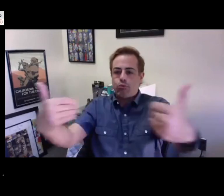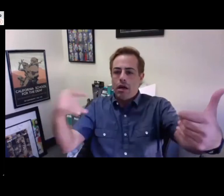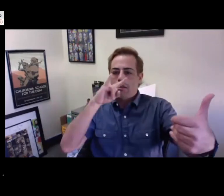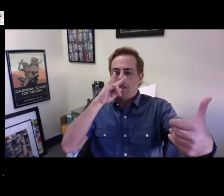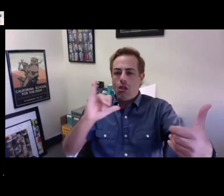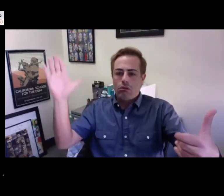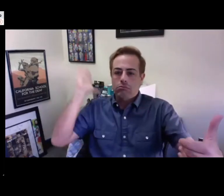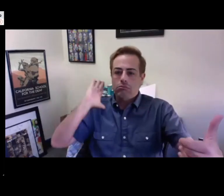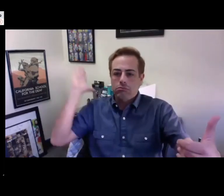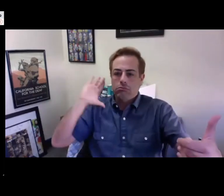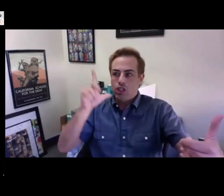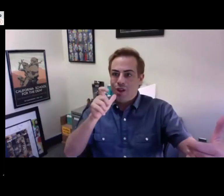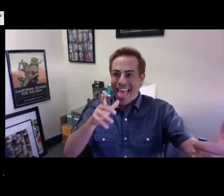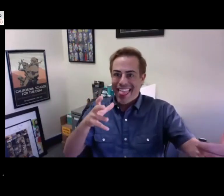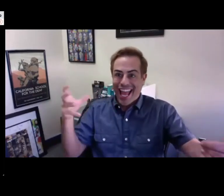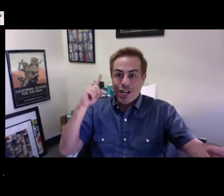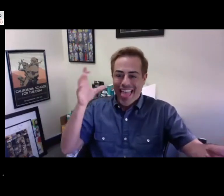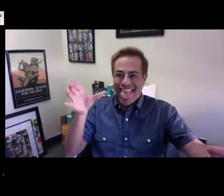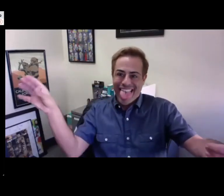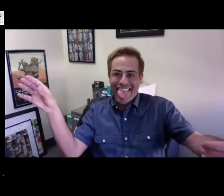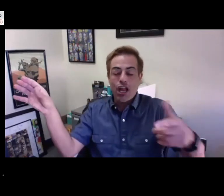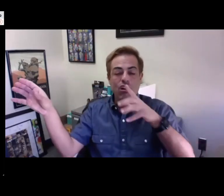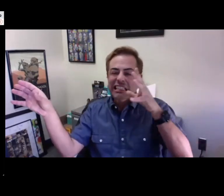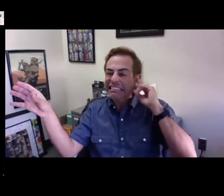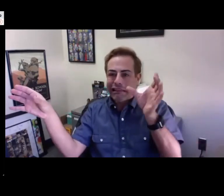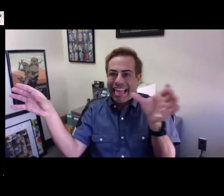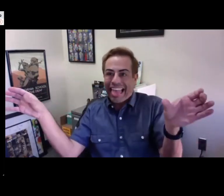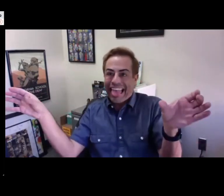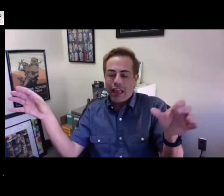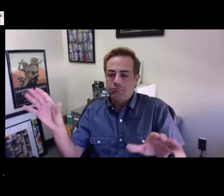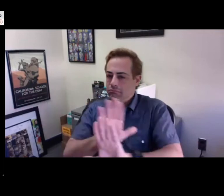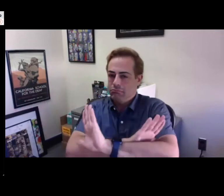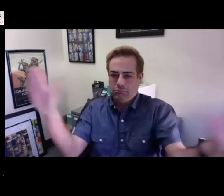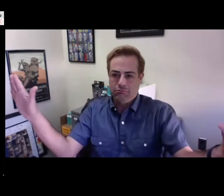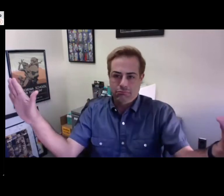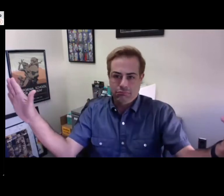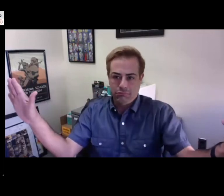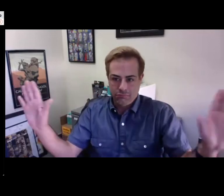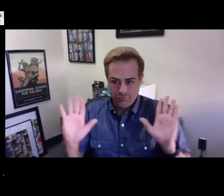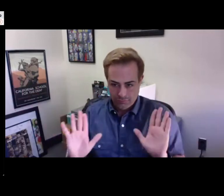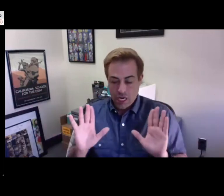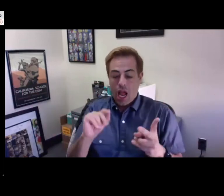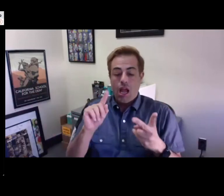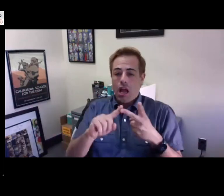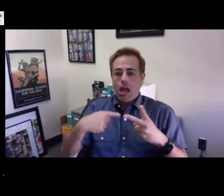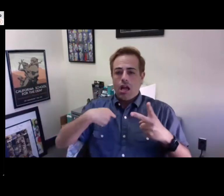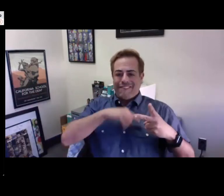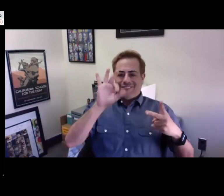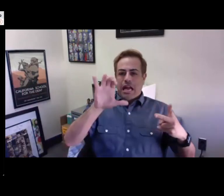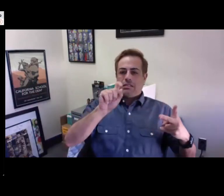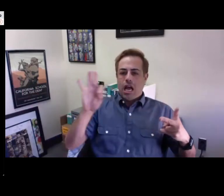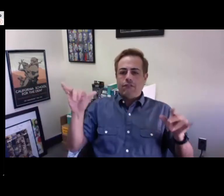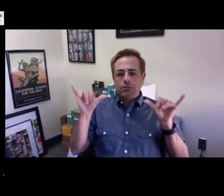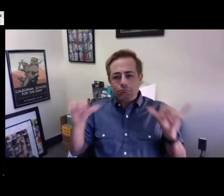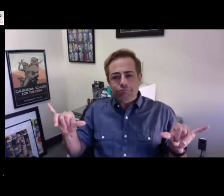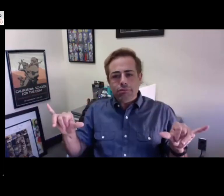But the point is, we don't separate out the kids like we did before, the ones who, maybe have more hearing